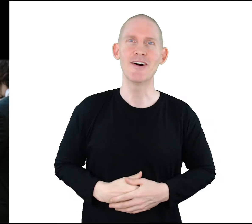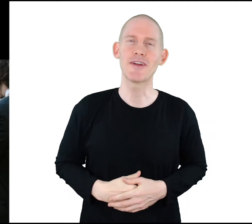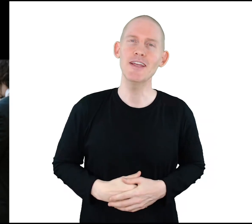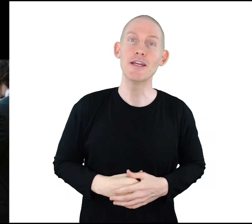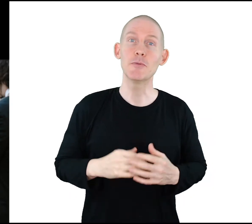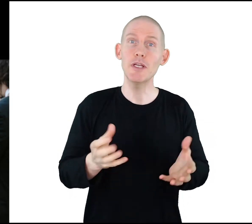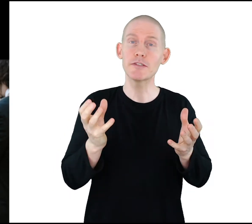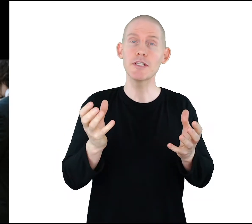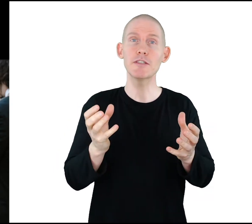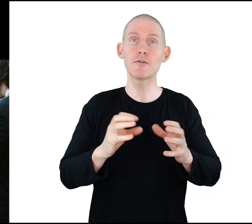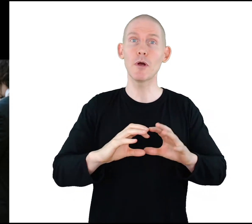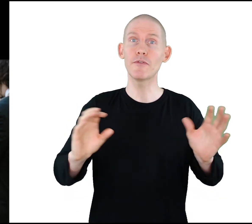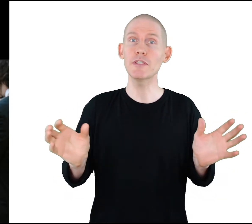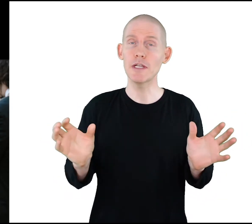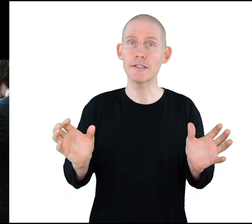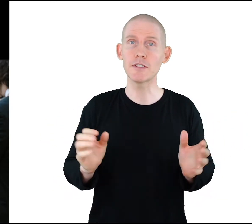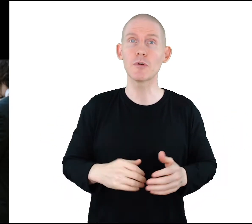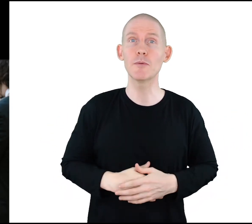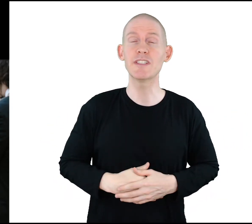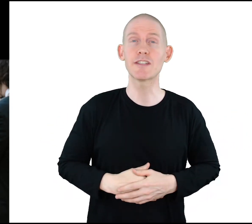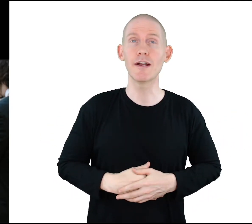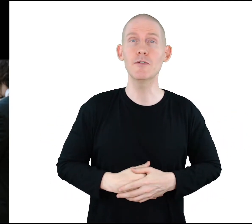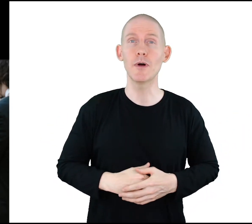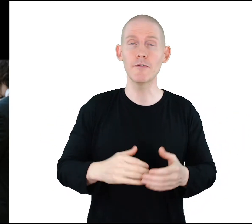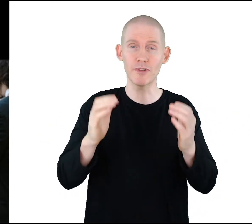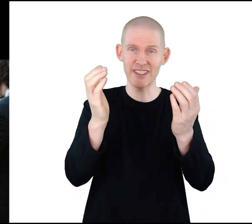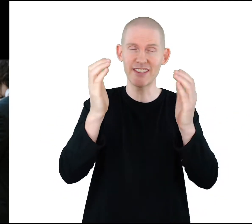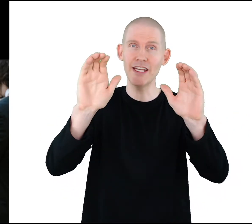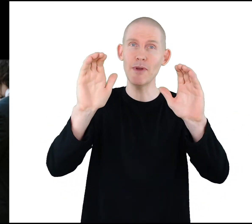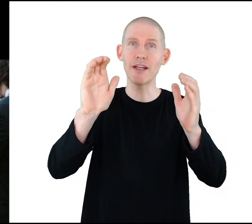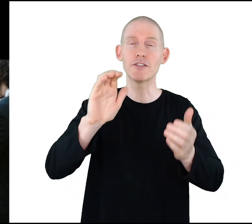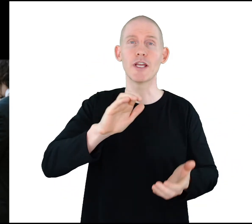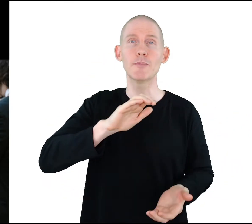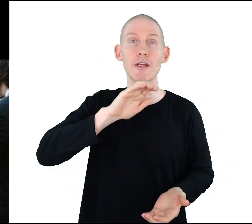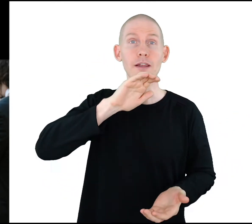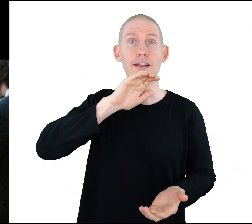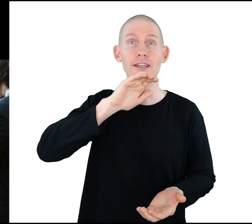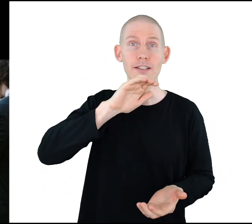Okay, to be consistent throughout this lesson, we're going to be signing wife with the same hand shapes like this.